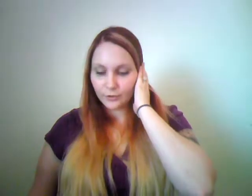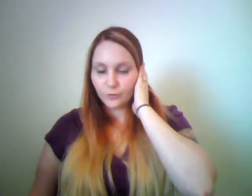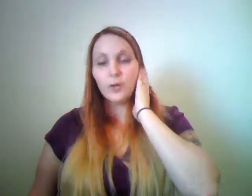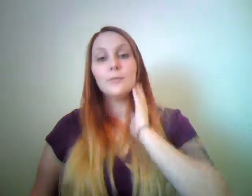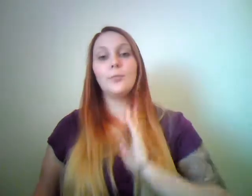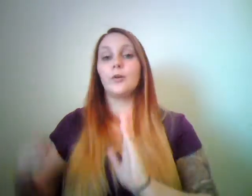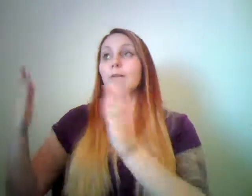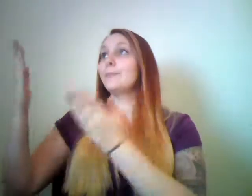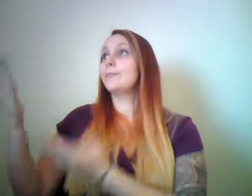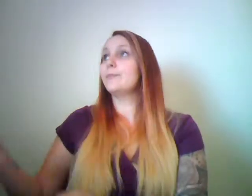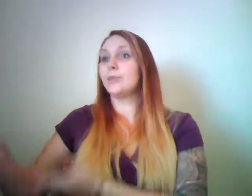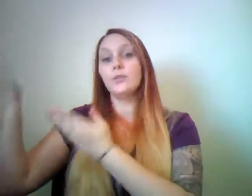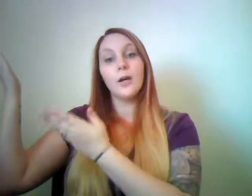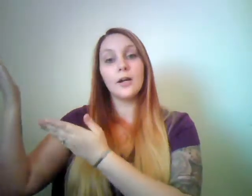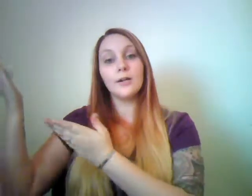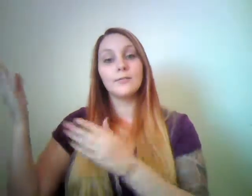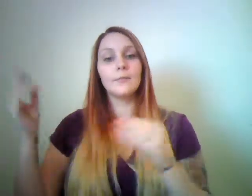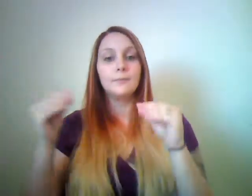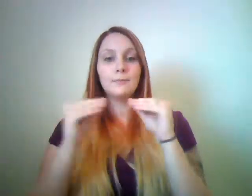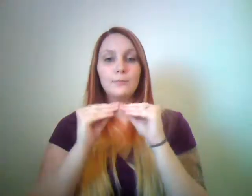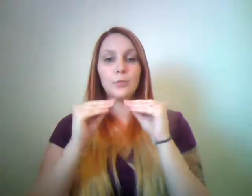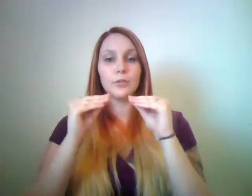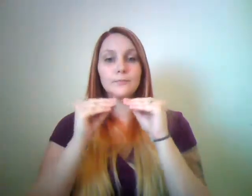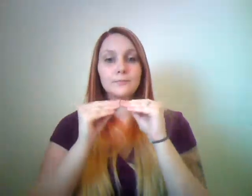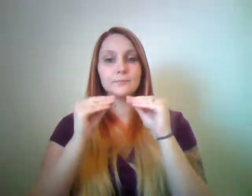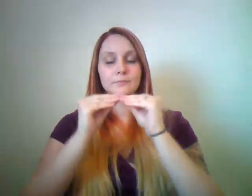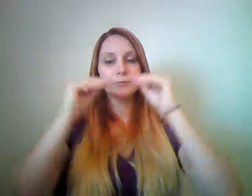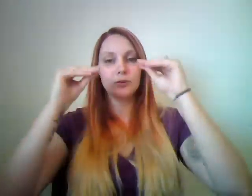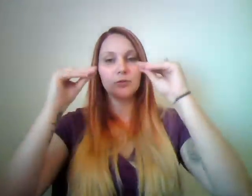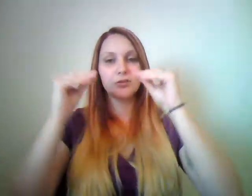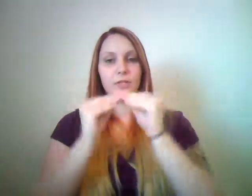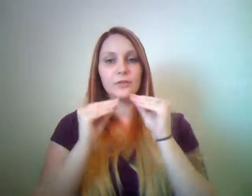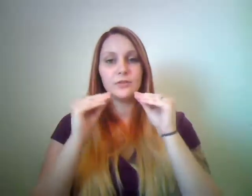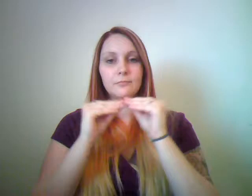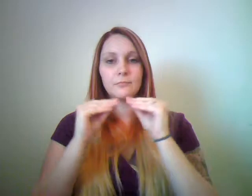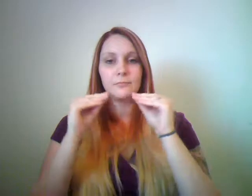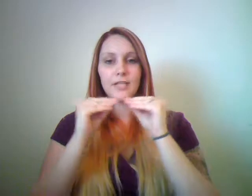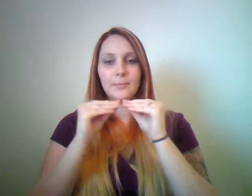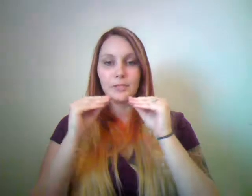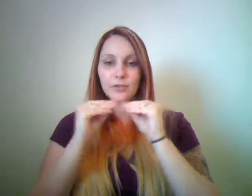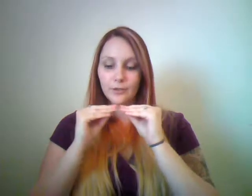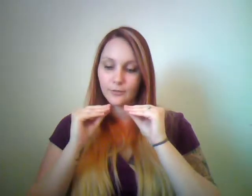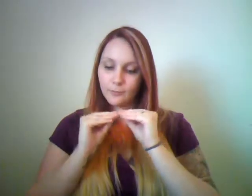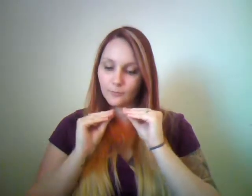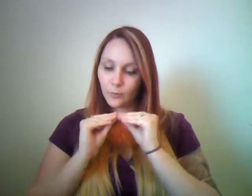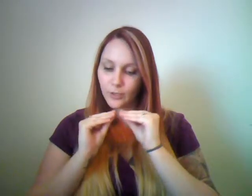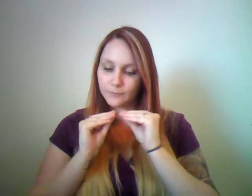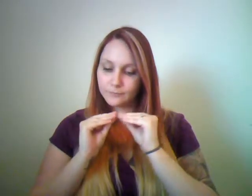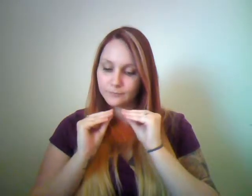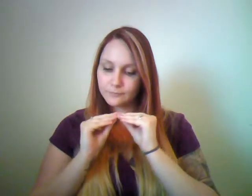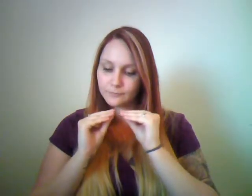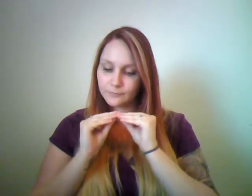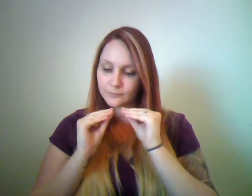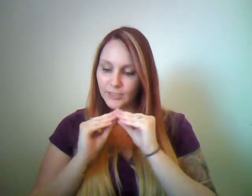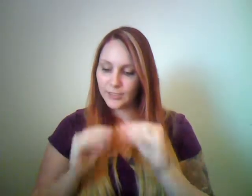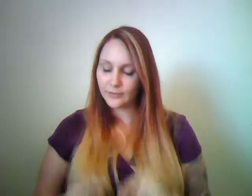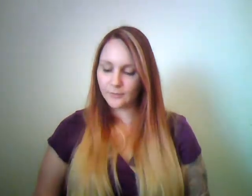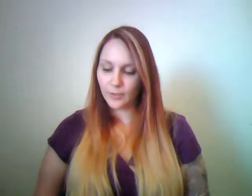You are more. You are more. Squish those, tapping each other. More than my